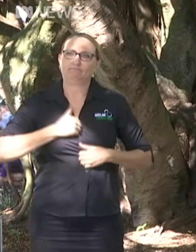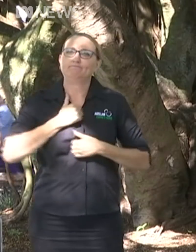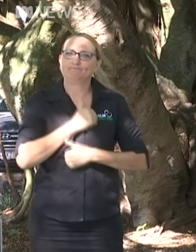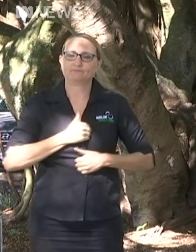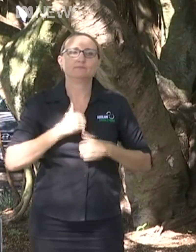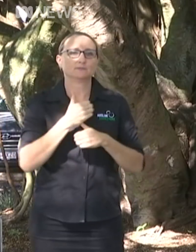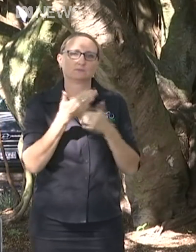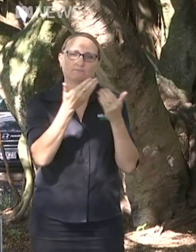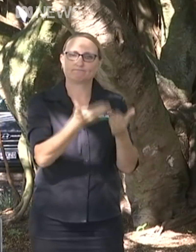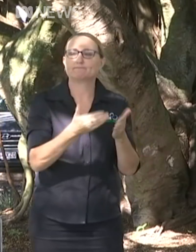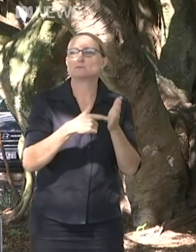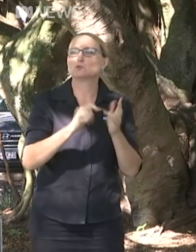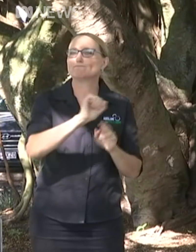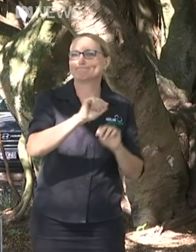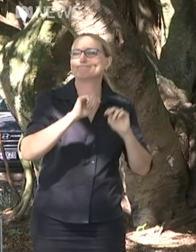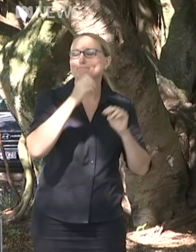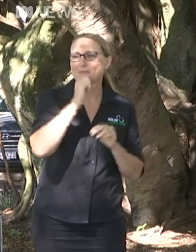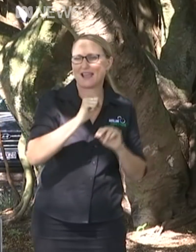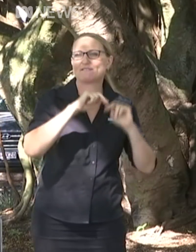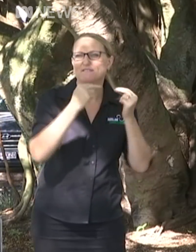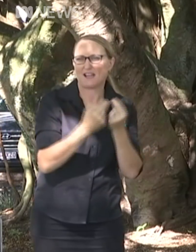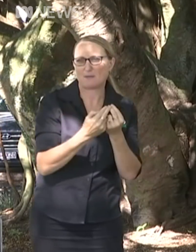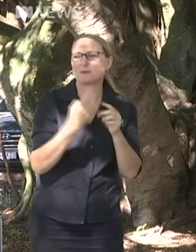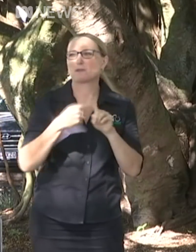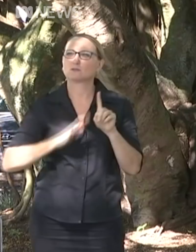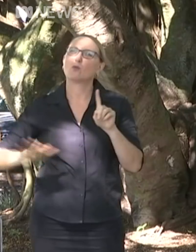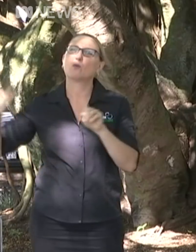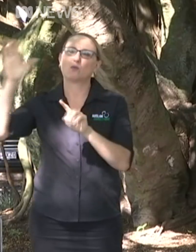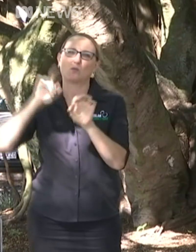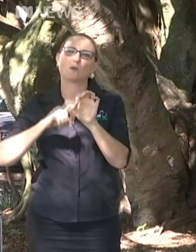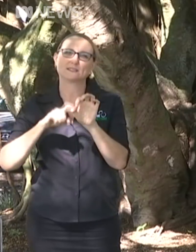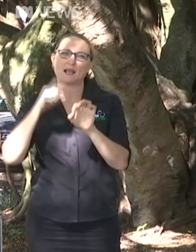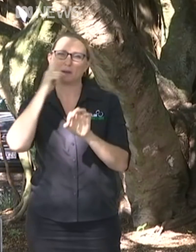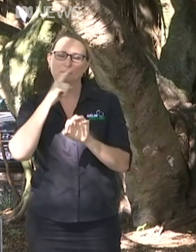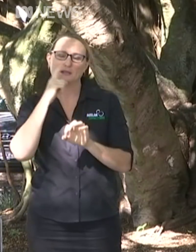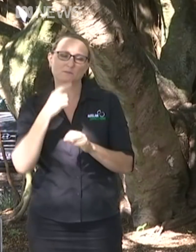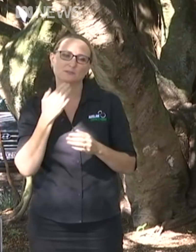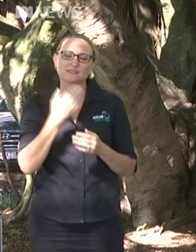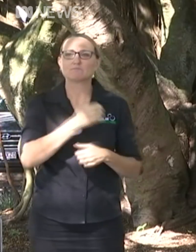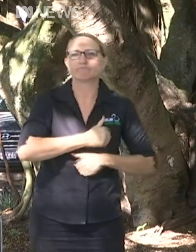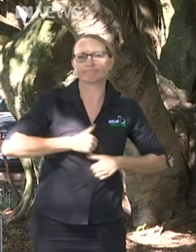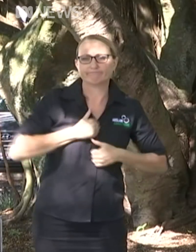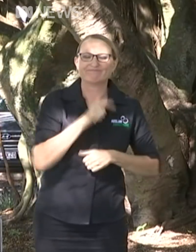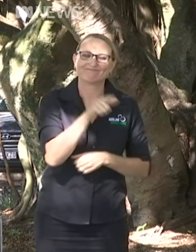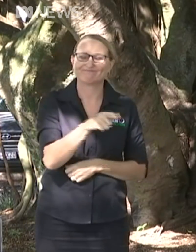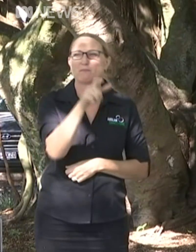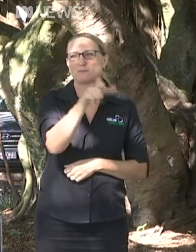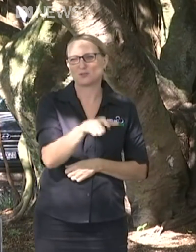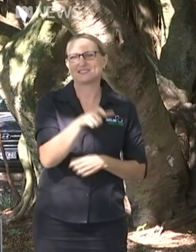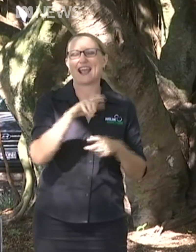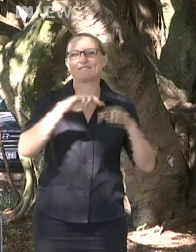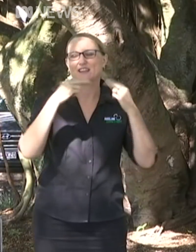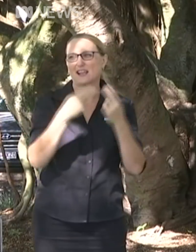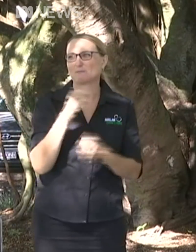whole of Queensland, go to that gentleman's family, which is of course grieving right now. And each of these